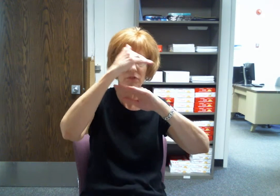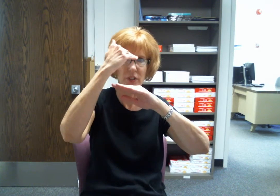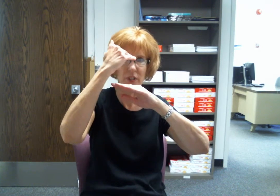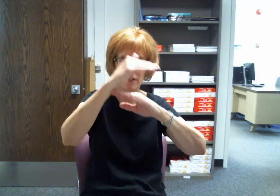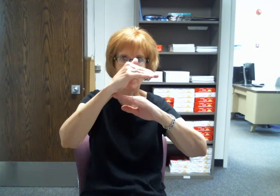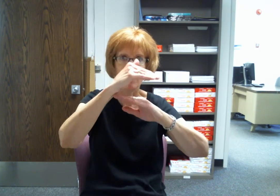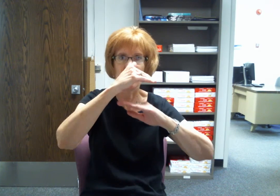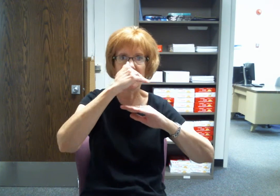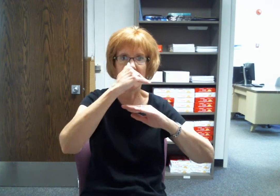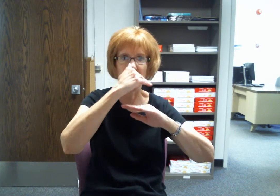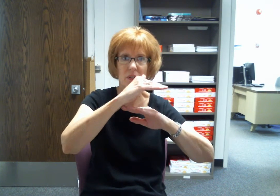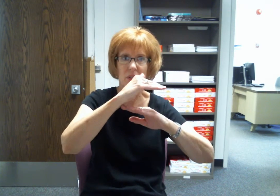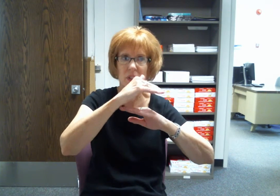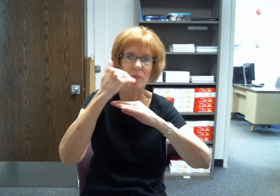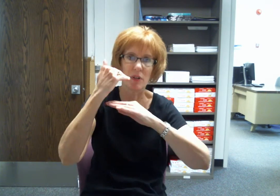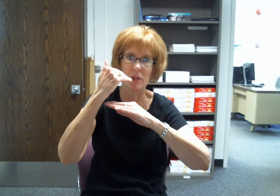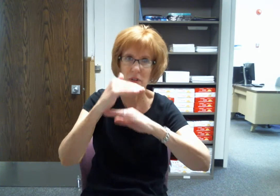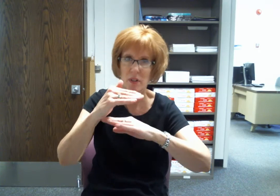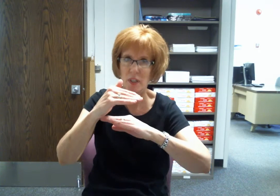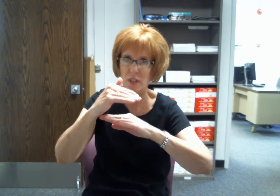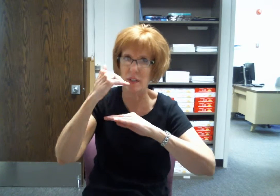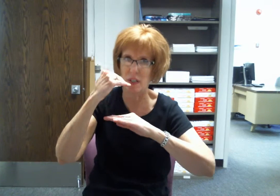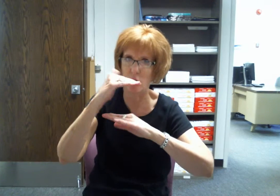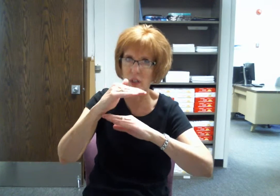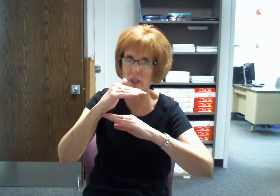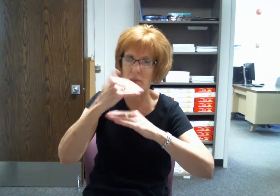Trying to get it so you can see it better on the camera. It's not working, but